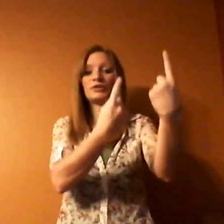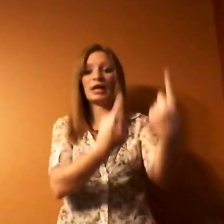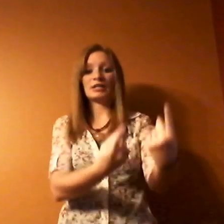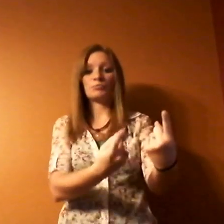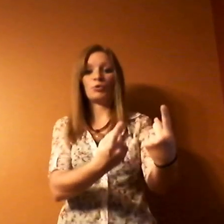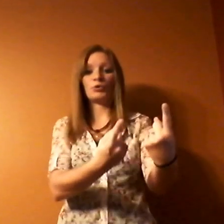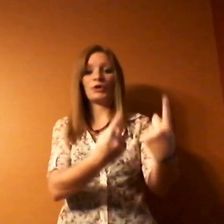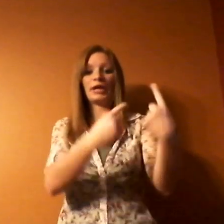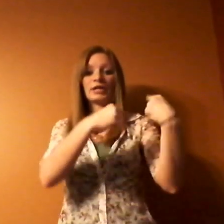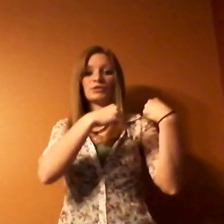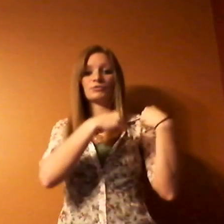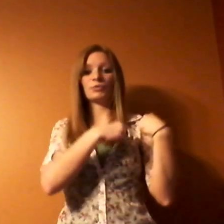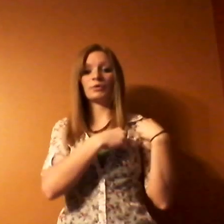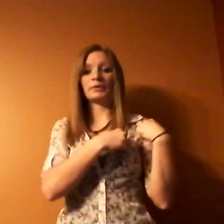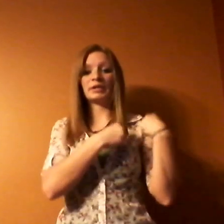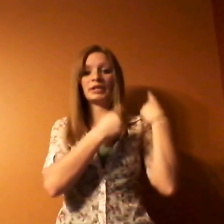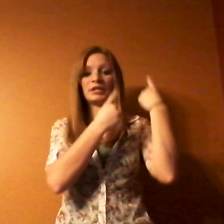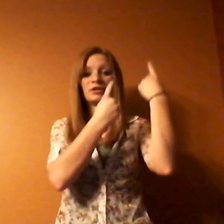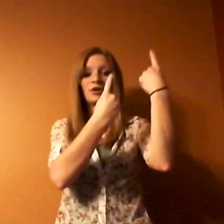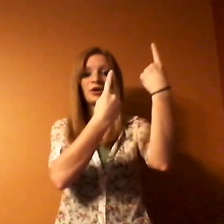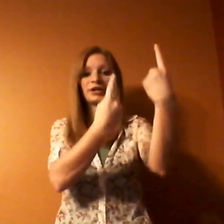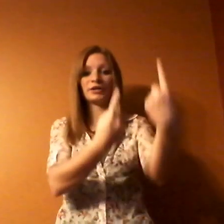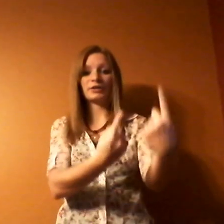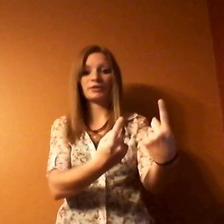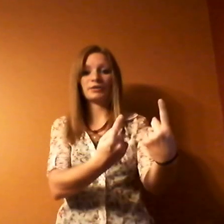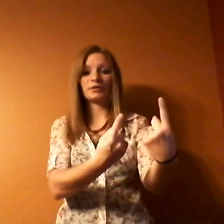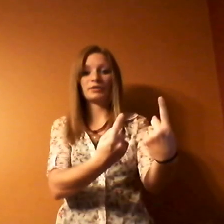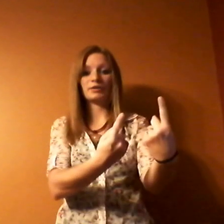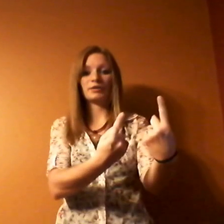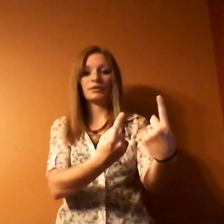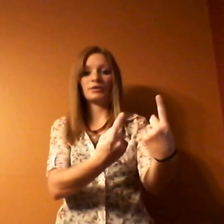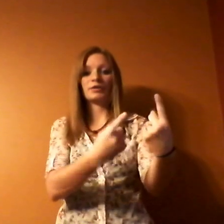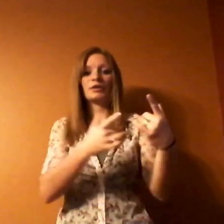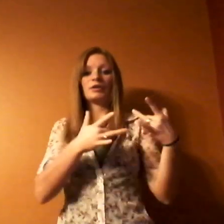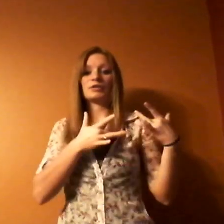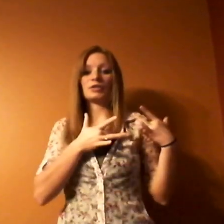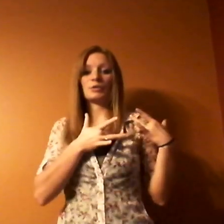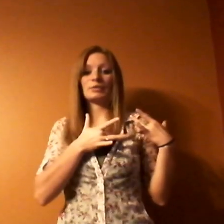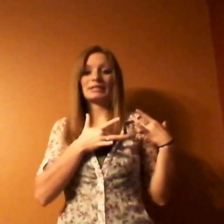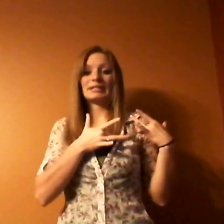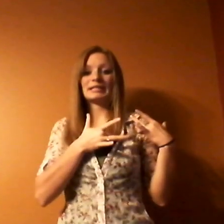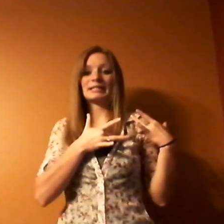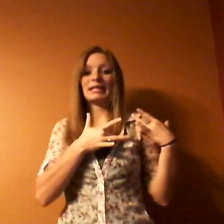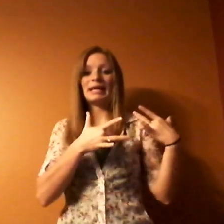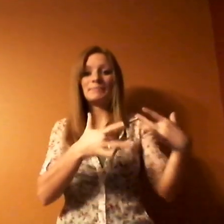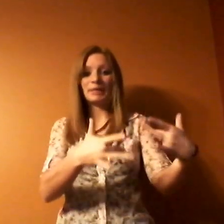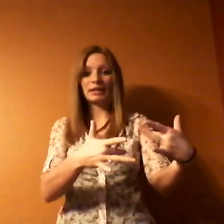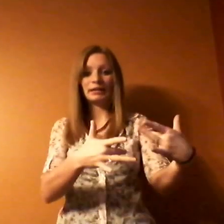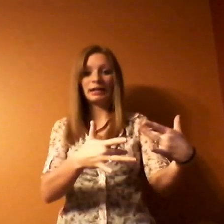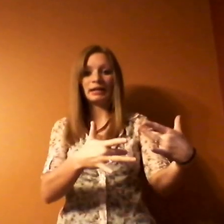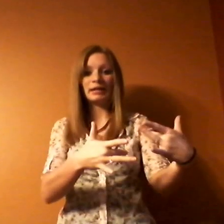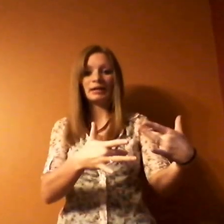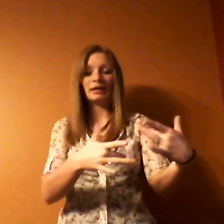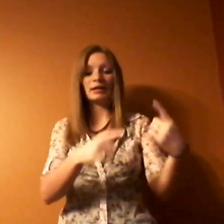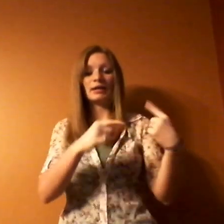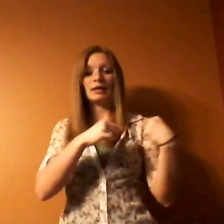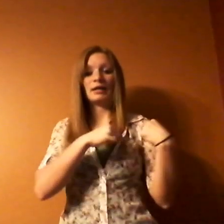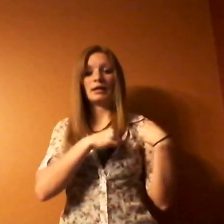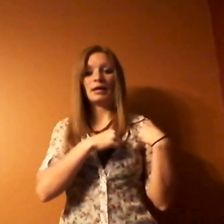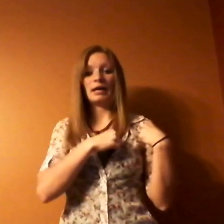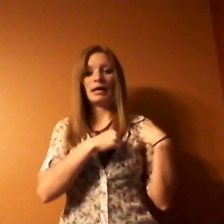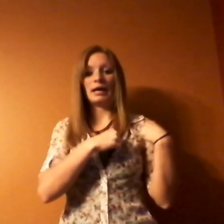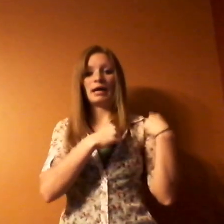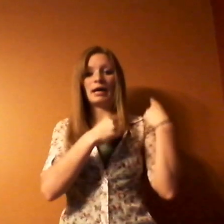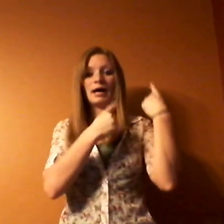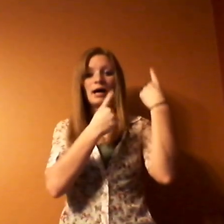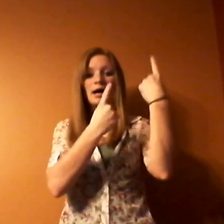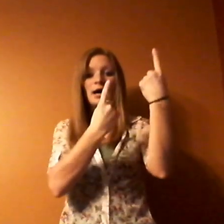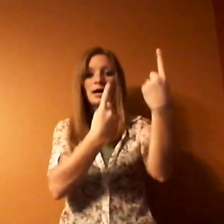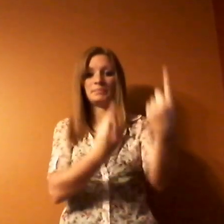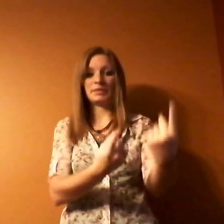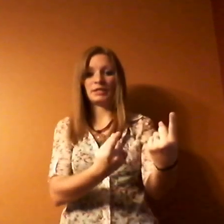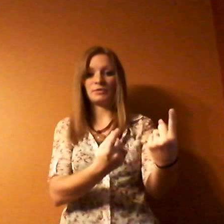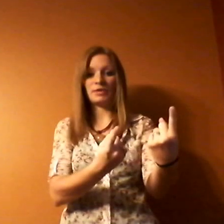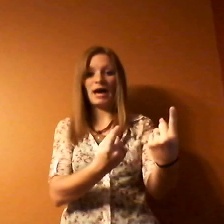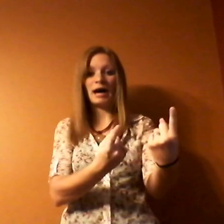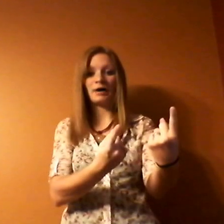kind of pull your hands forward in an arc. So typically, up till now,